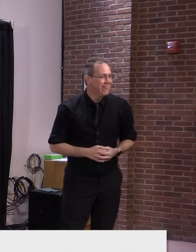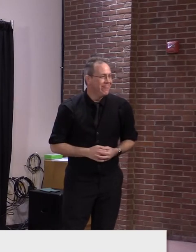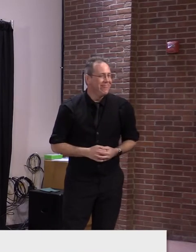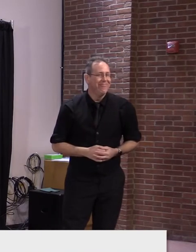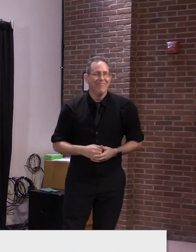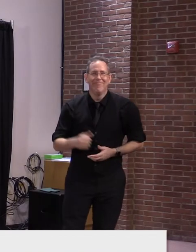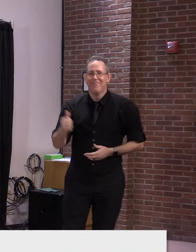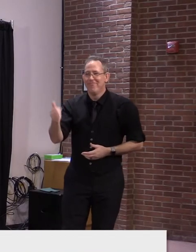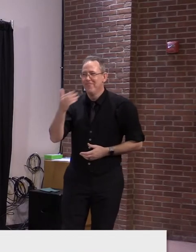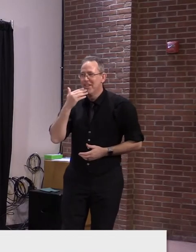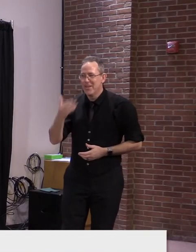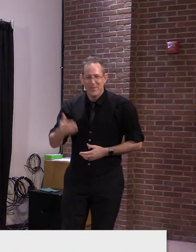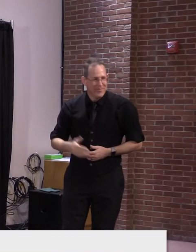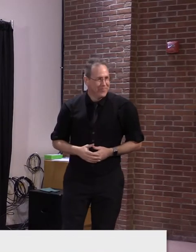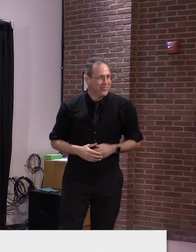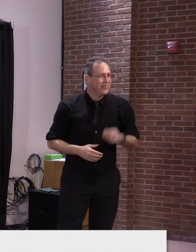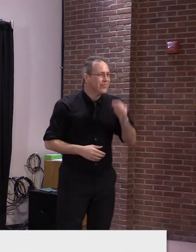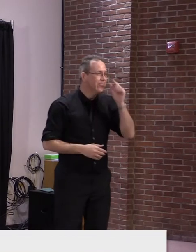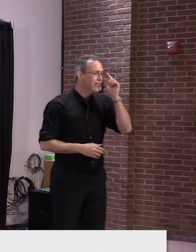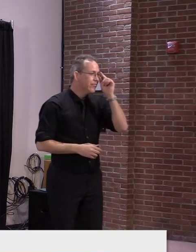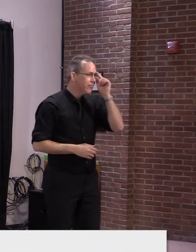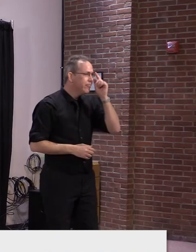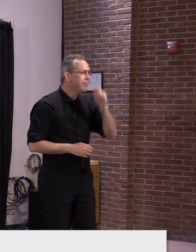Joseph Gresser, the Barton Chronicle.